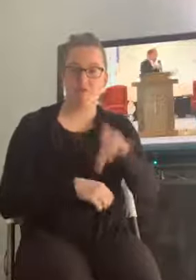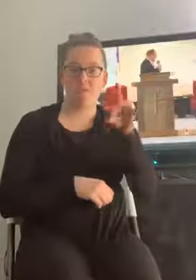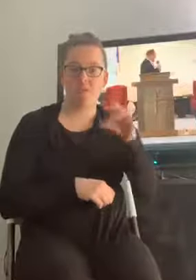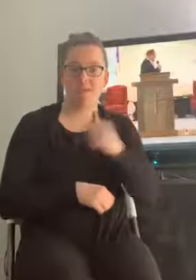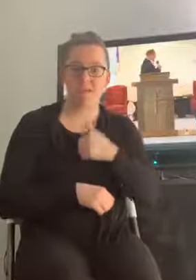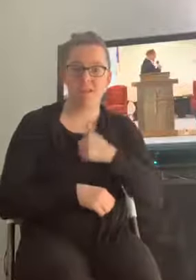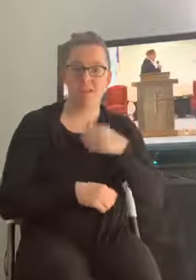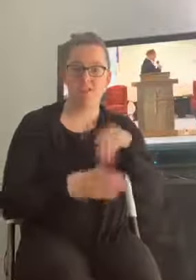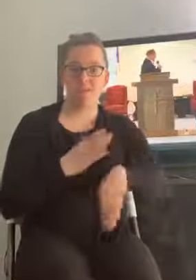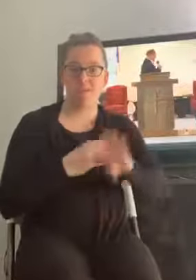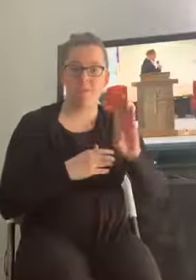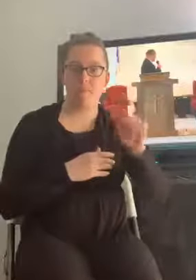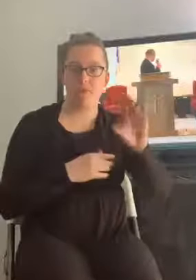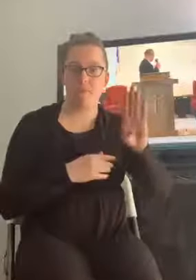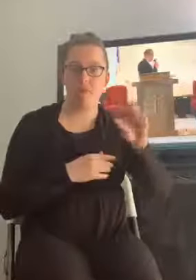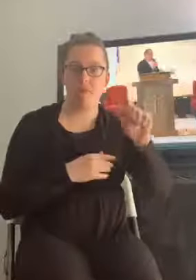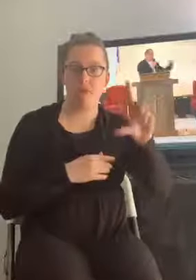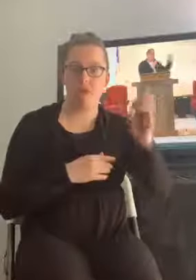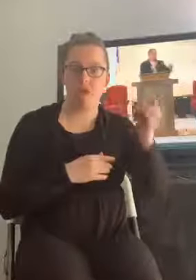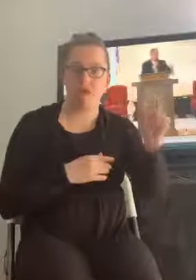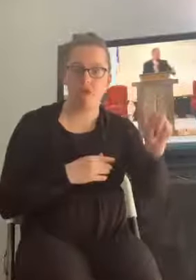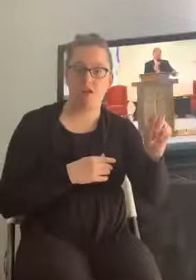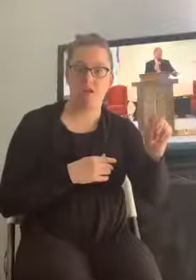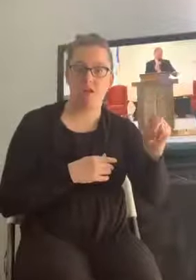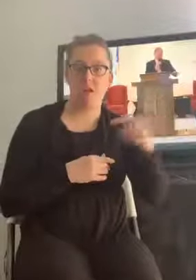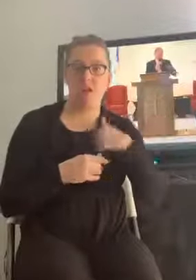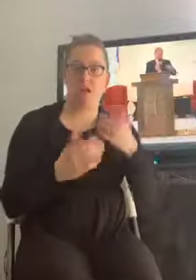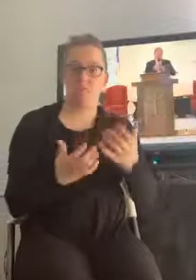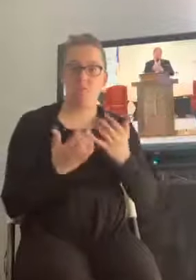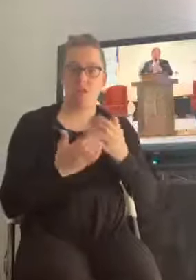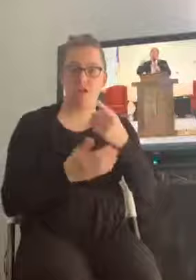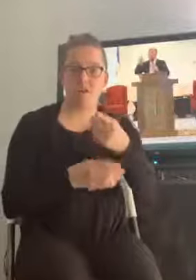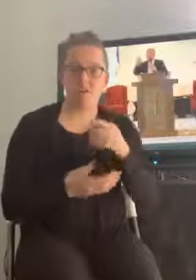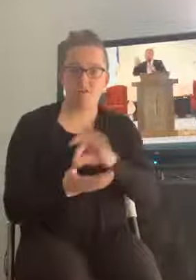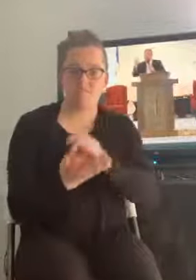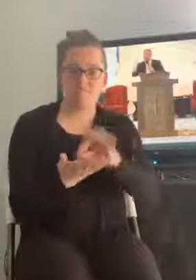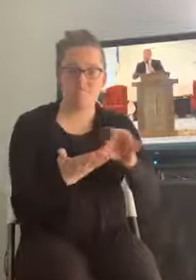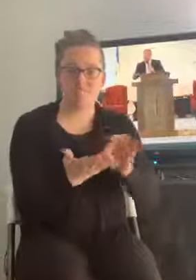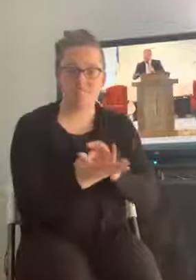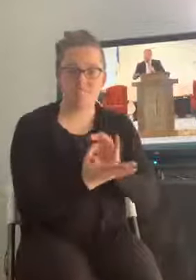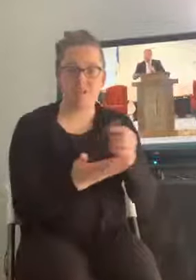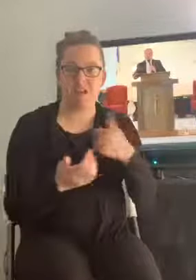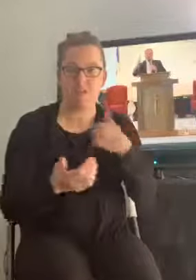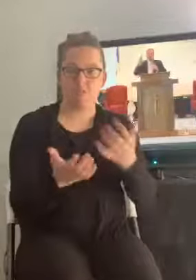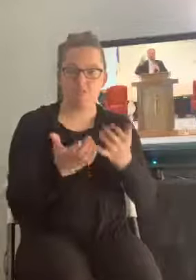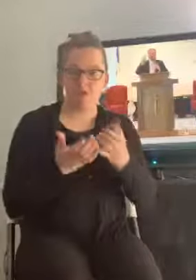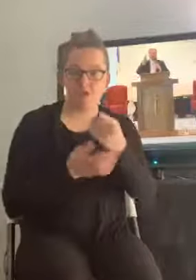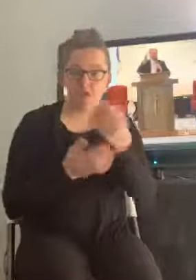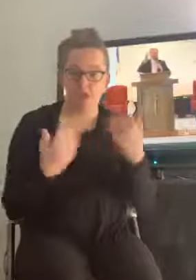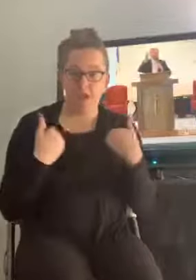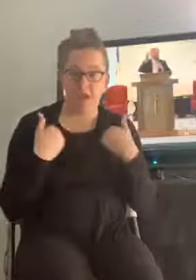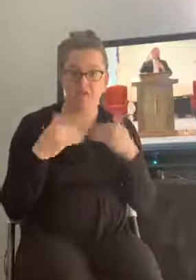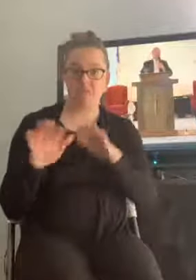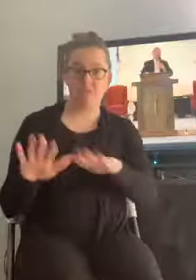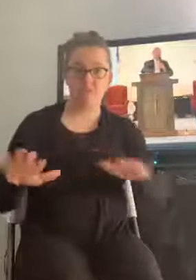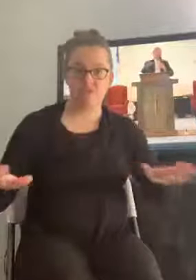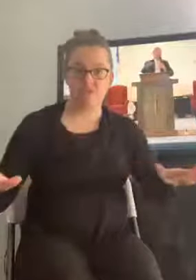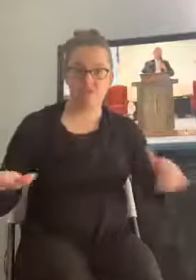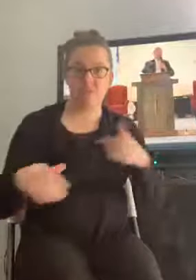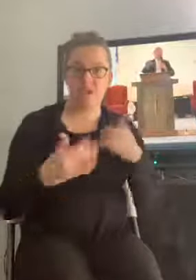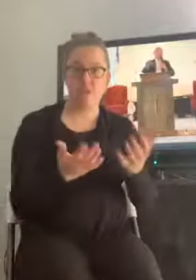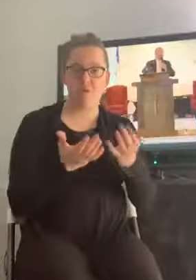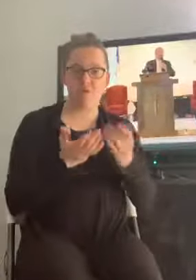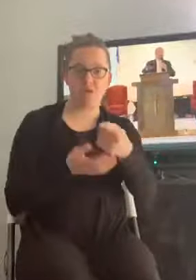you to build houses. I want you to plant vineyards. I want you to have children. I want you to succeed